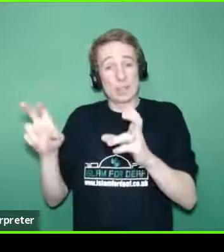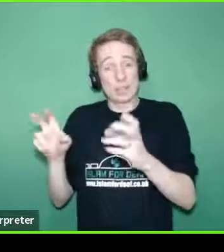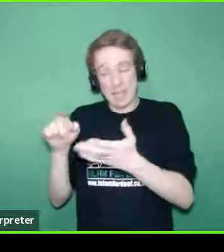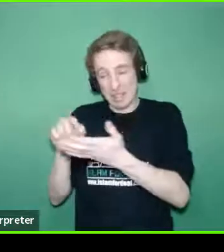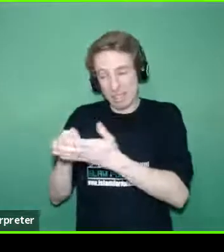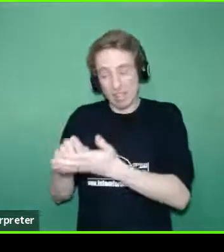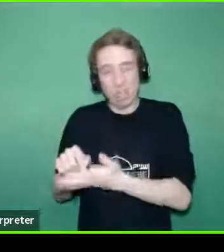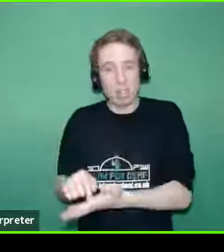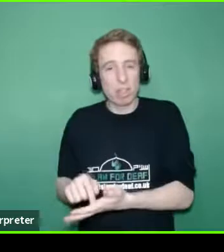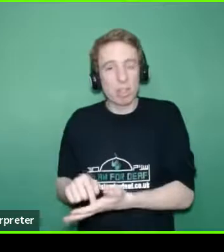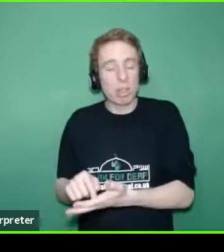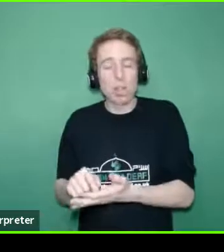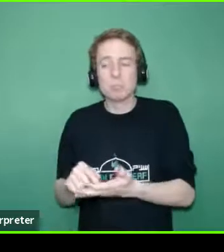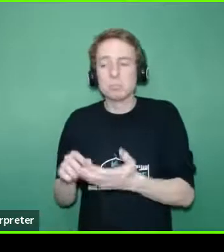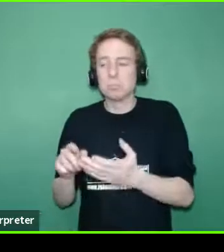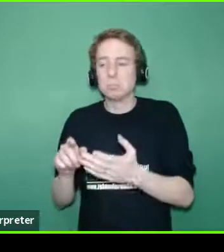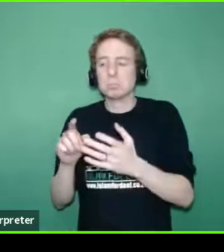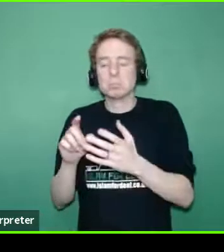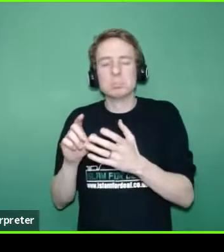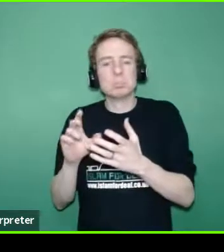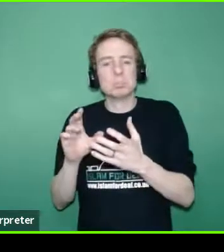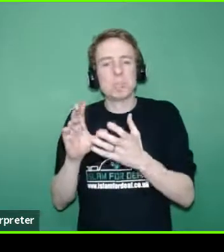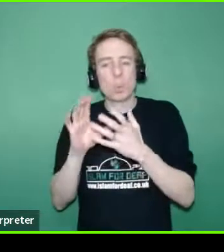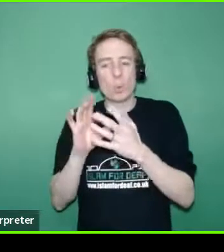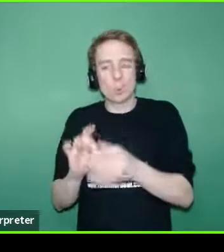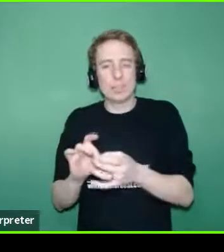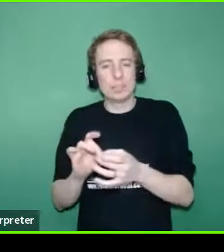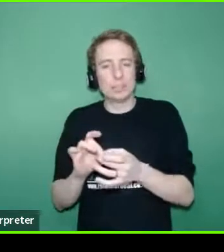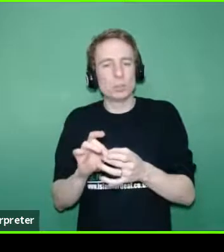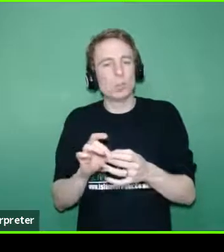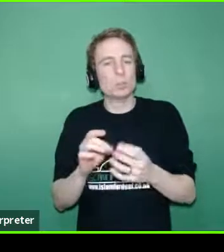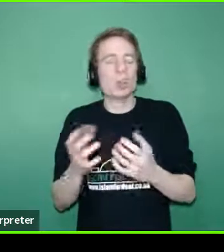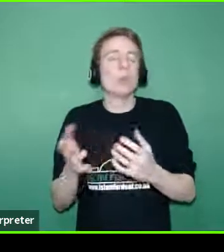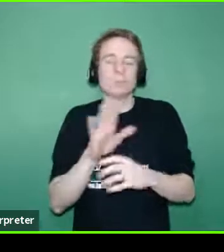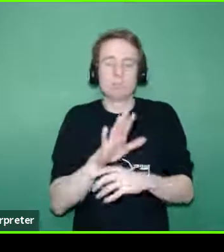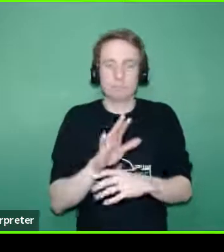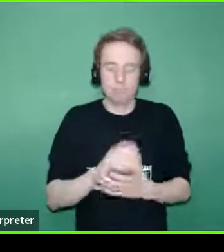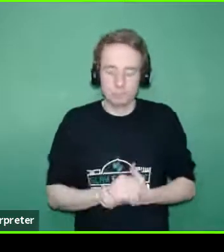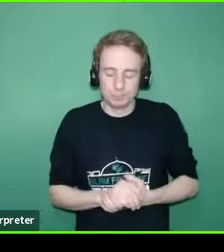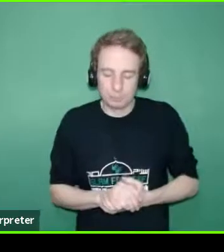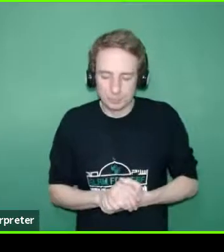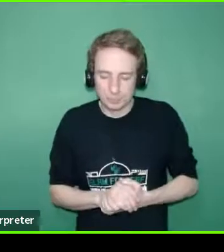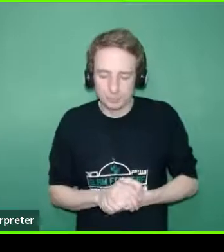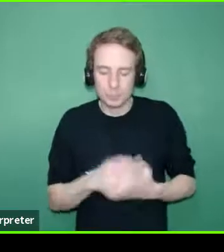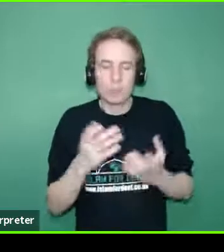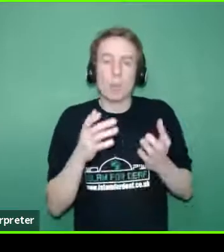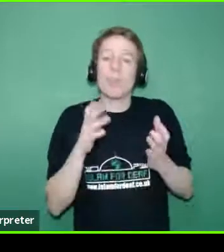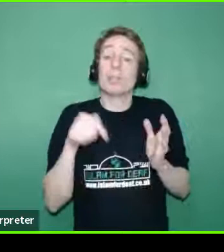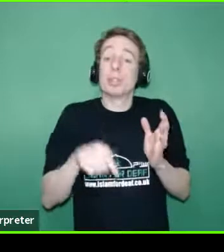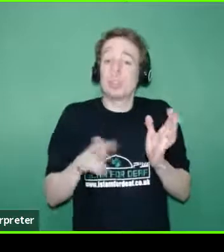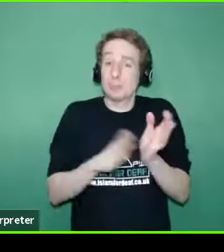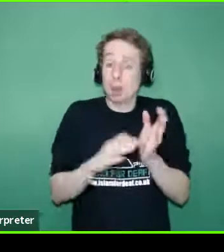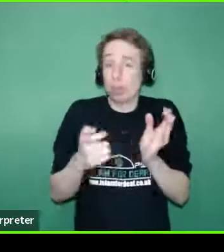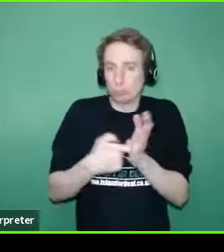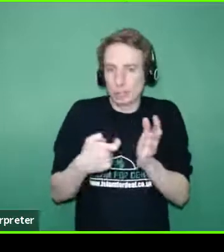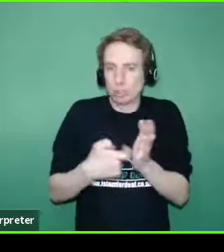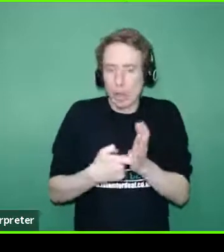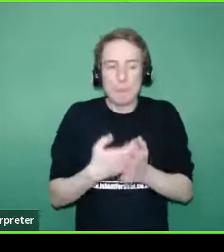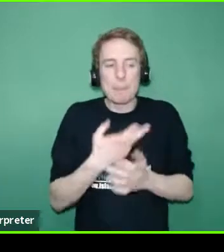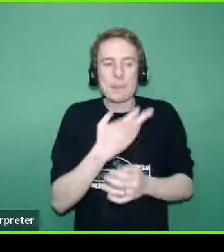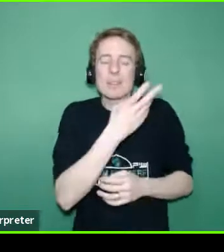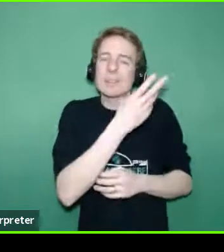reporting the virtues of additional actions during the month of Rajab, it's a